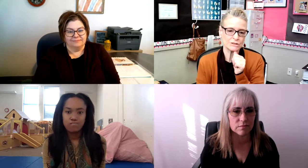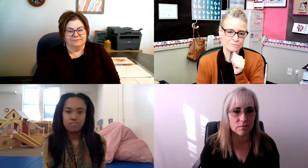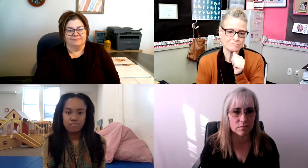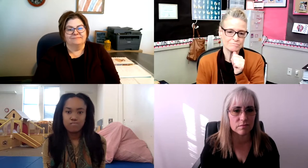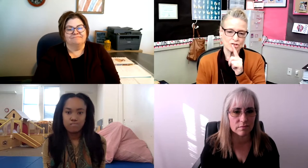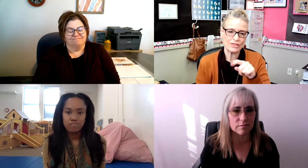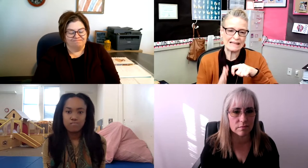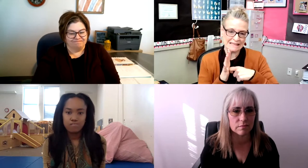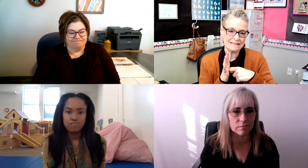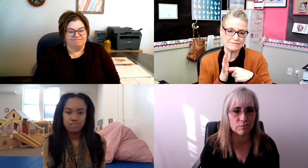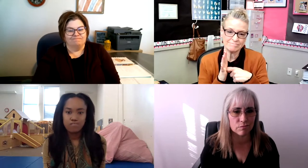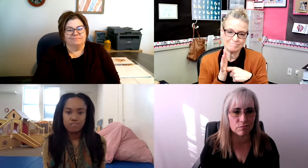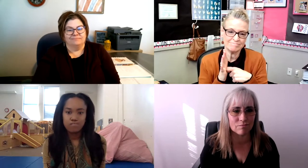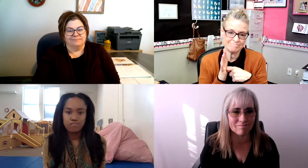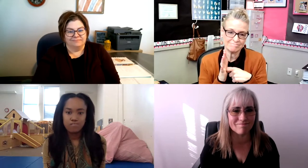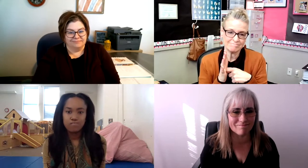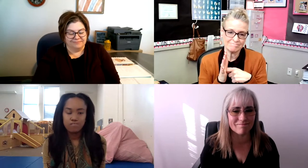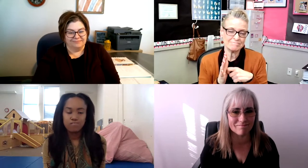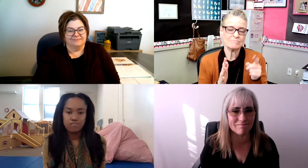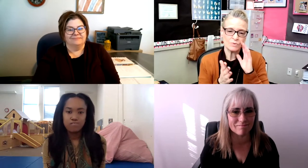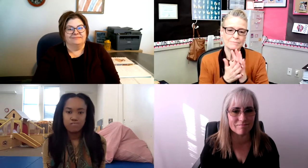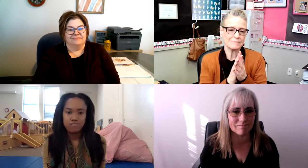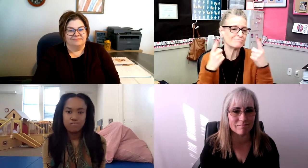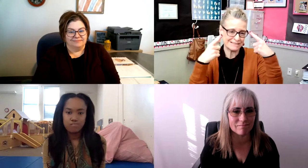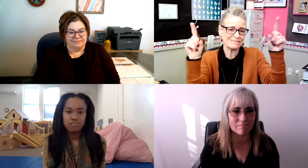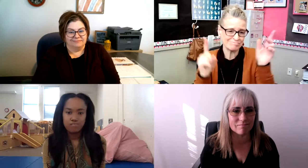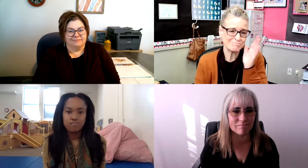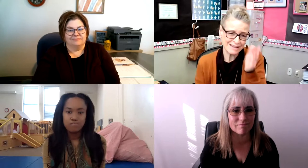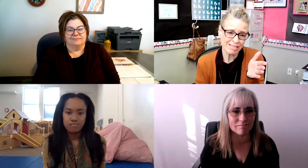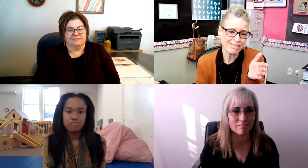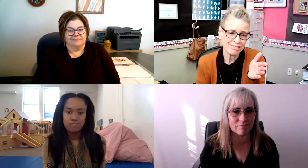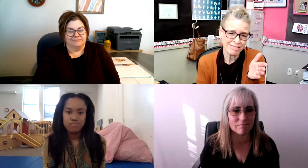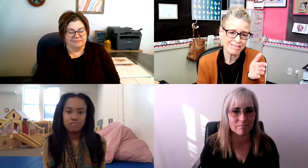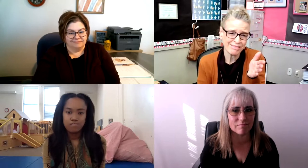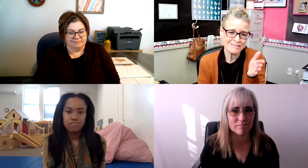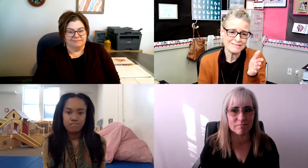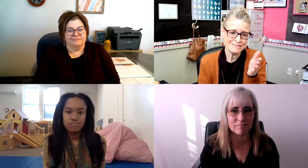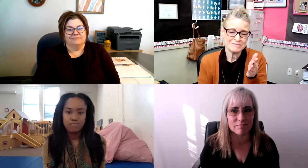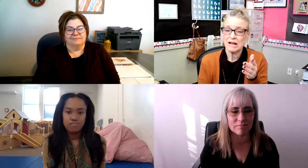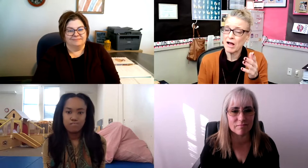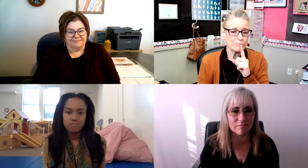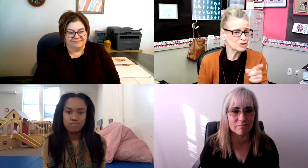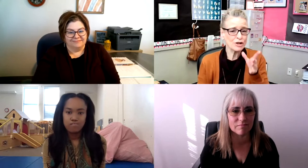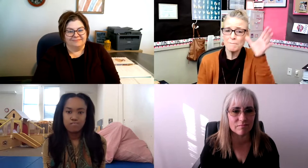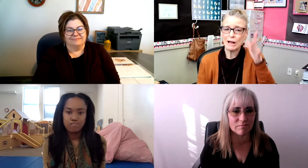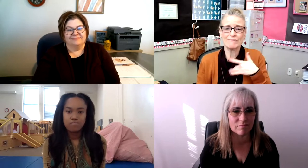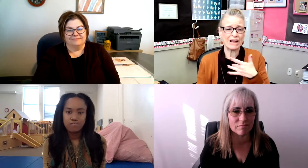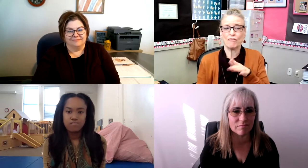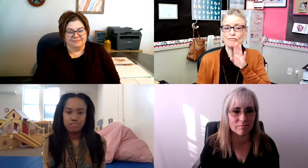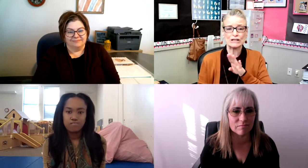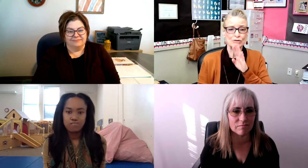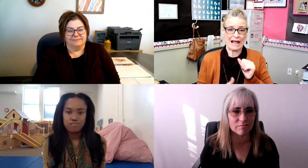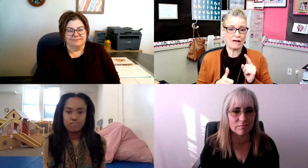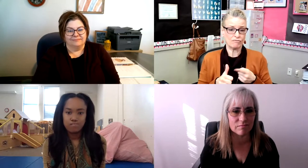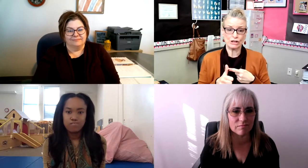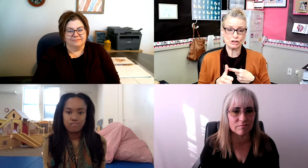Those two things or characteristics are what I have seen in those families, and patience is just really key. And if you have that, you will become